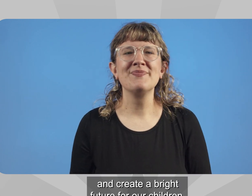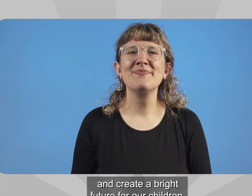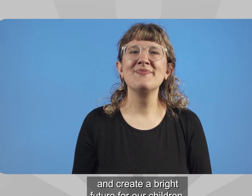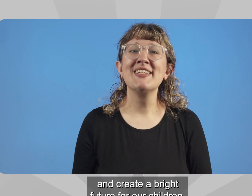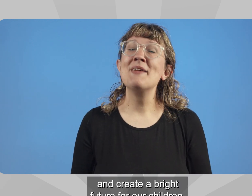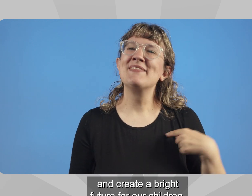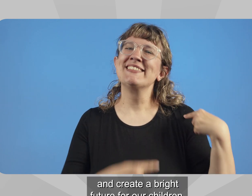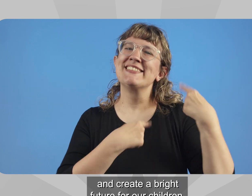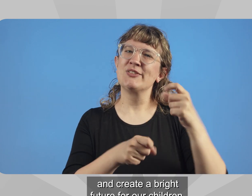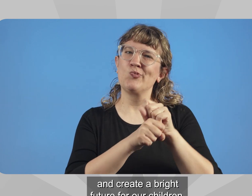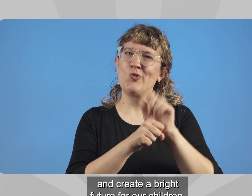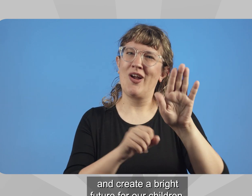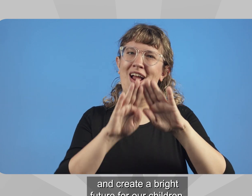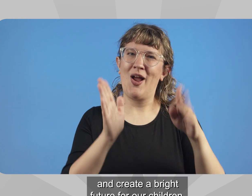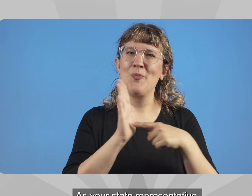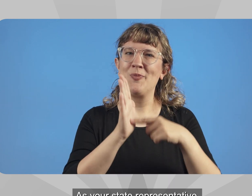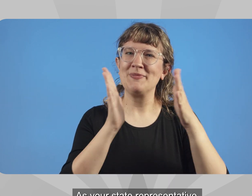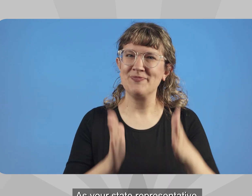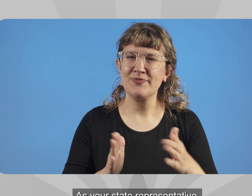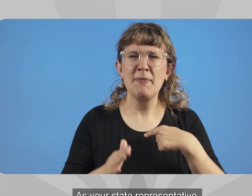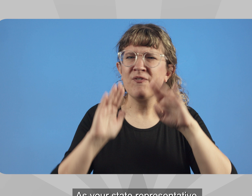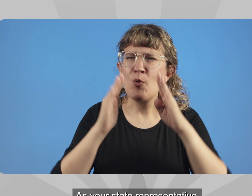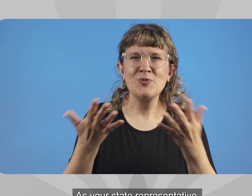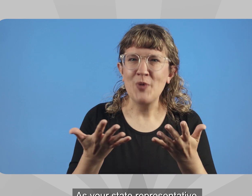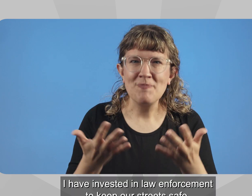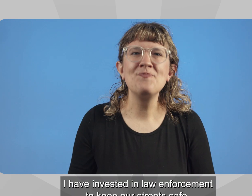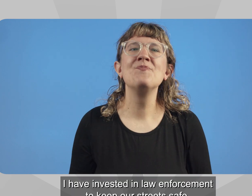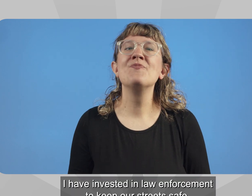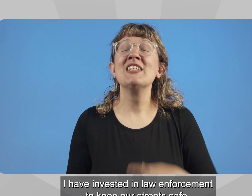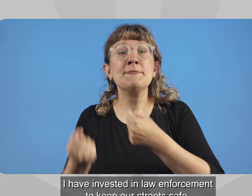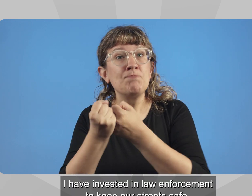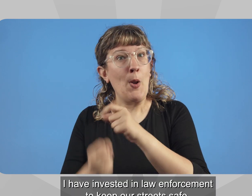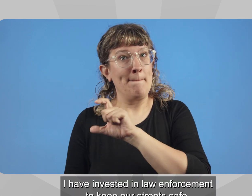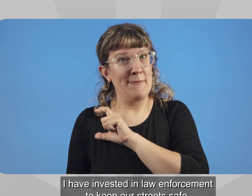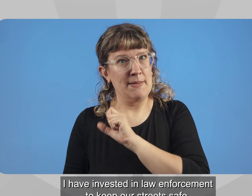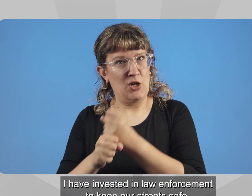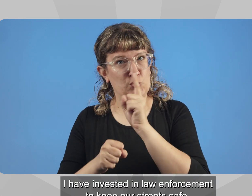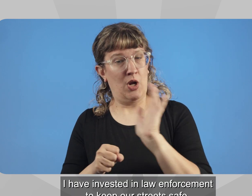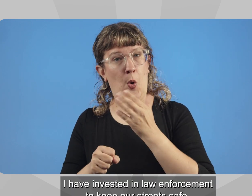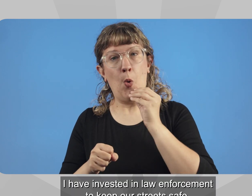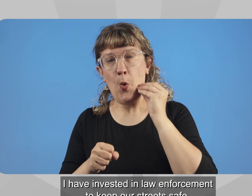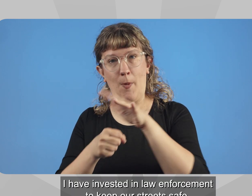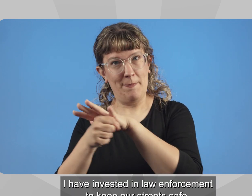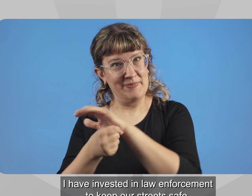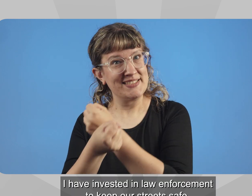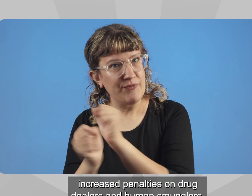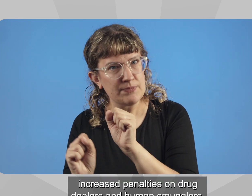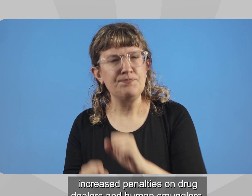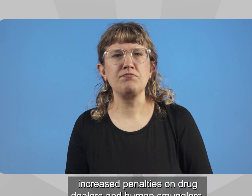bright future for our children. As your state representative, I have invested in law enforcement to keep our streets